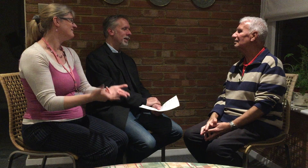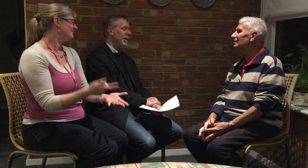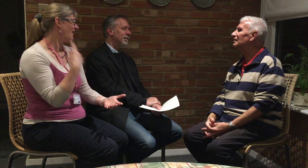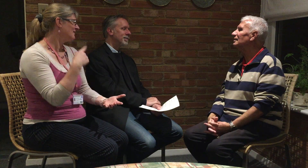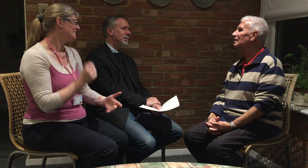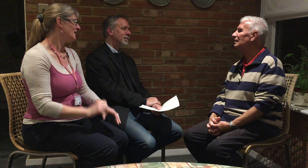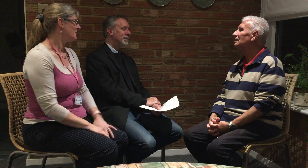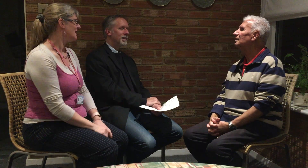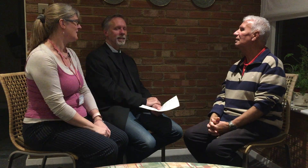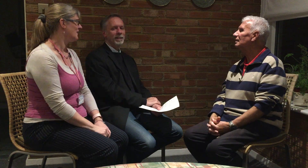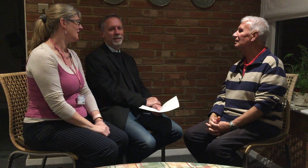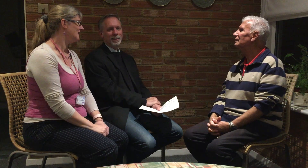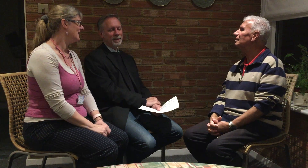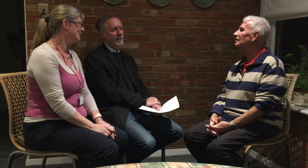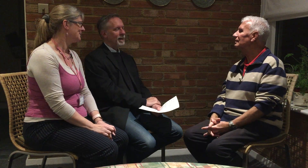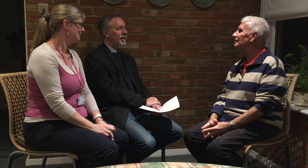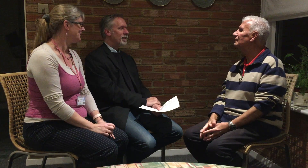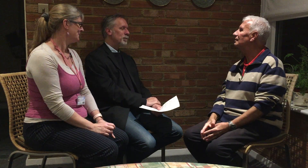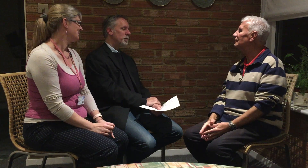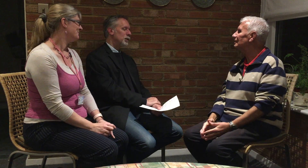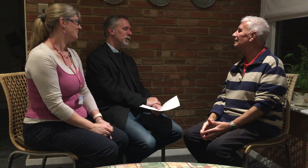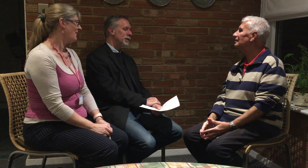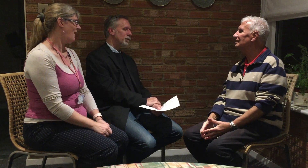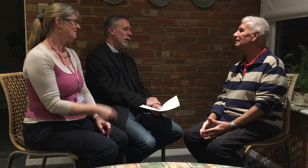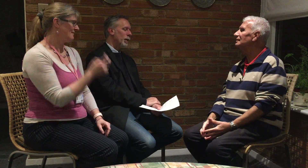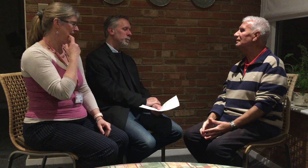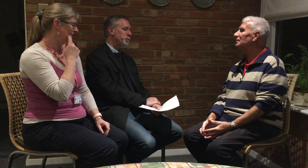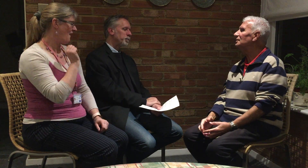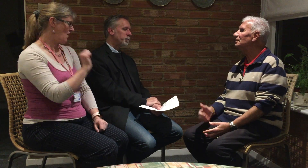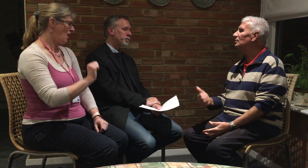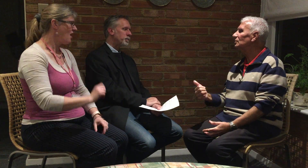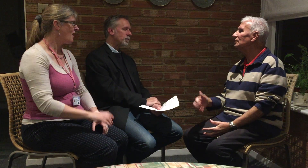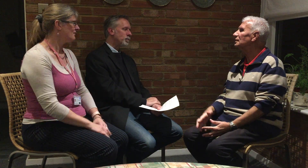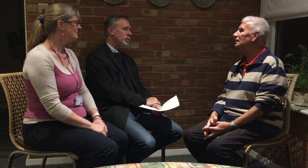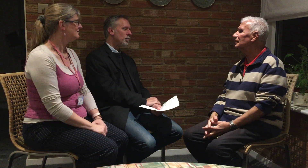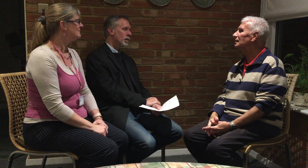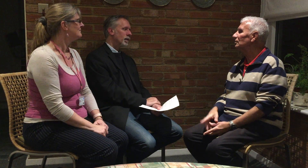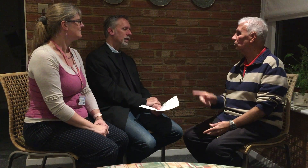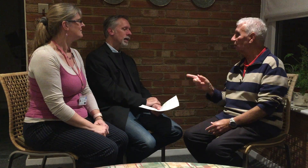Yeah. Oh, it's easy for her, yeah. Yeah, that's much easier for her.